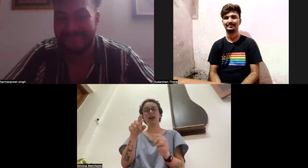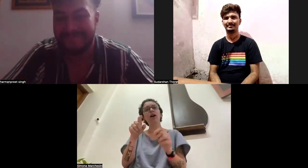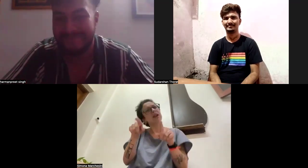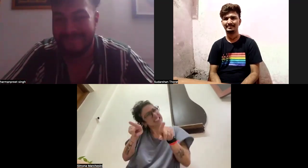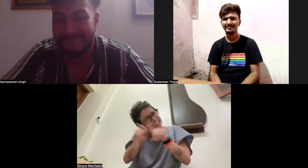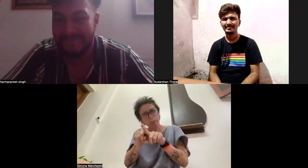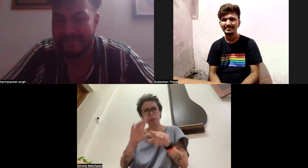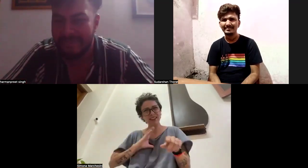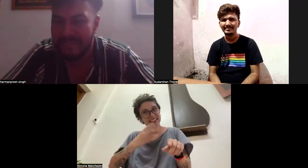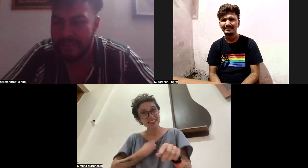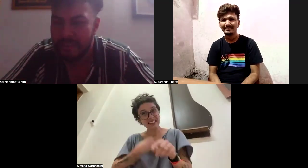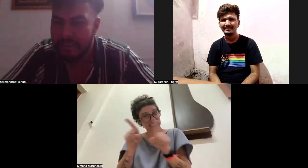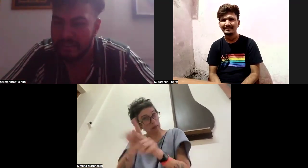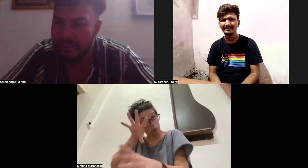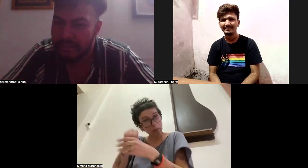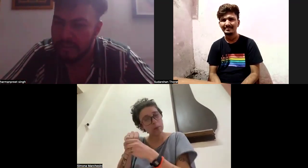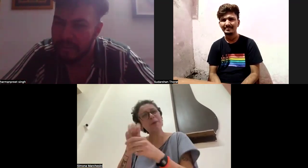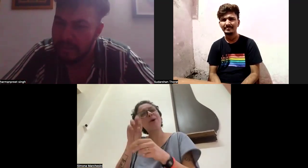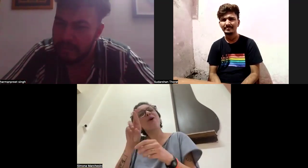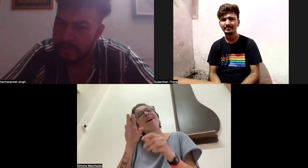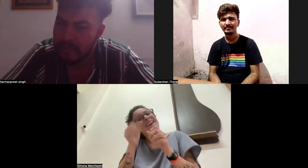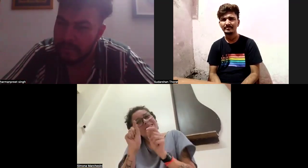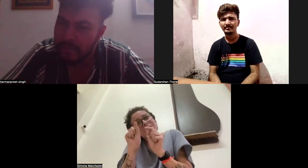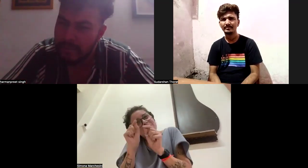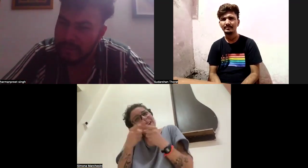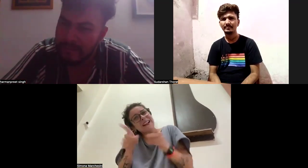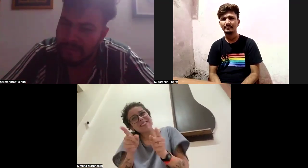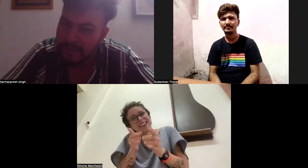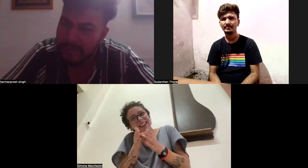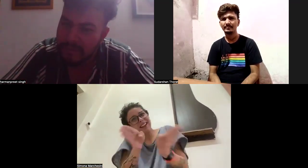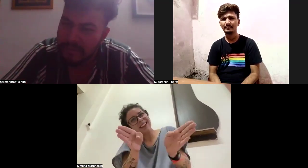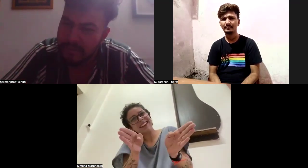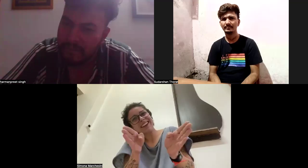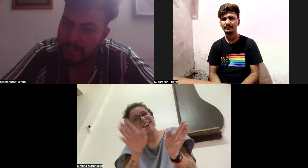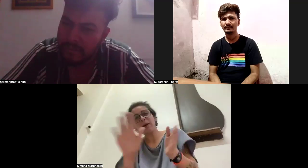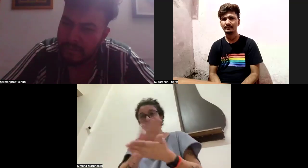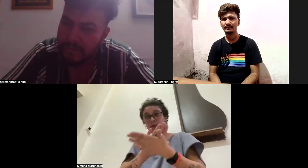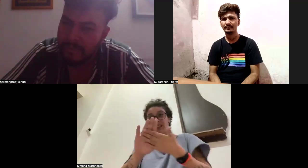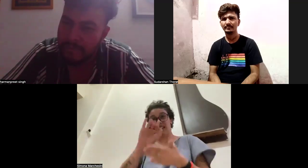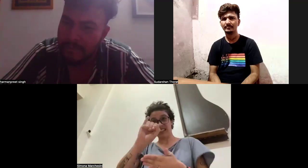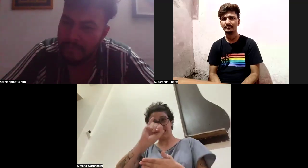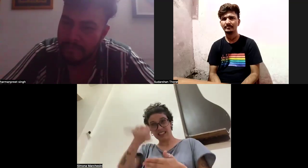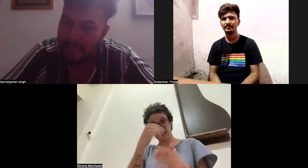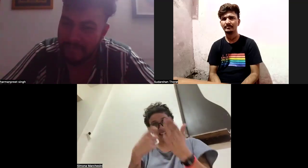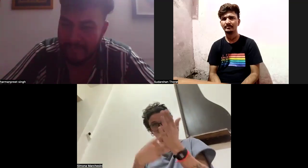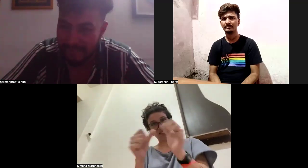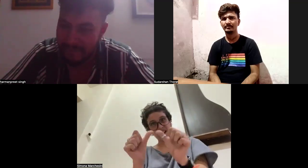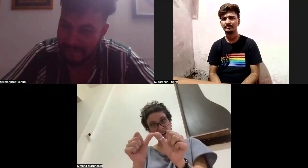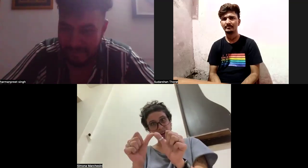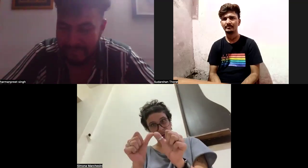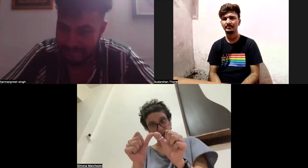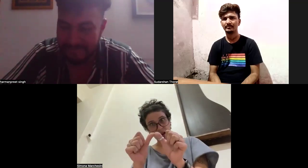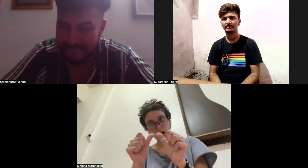hijra, the word, same as transgenders, or are they a little different?